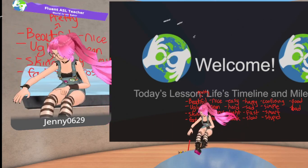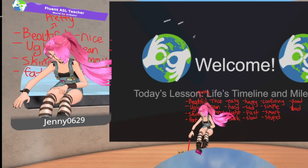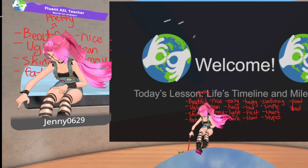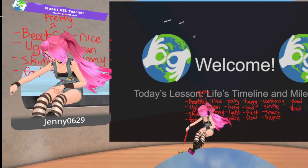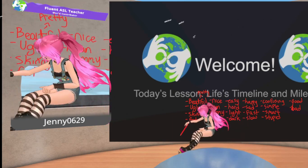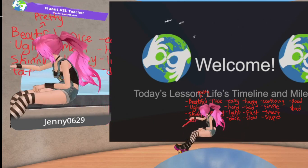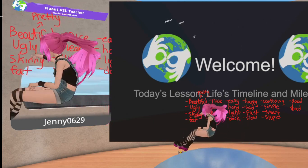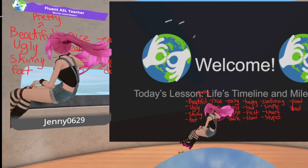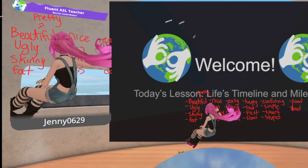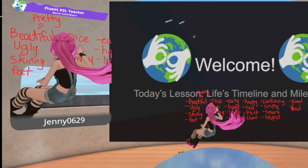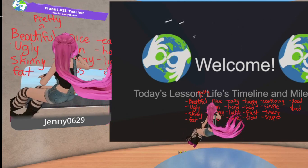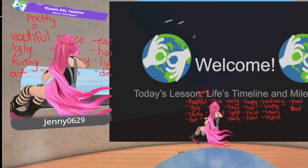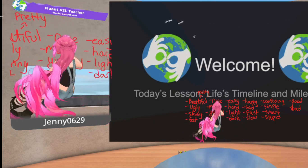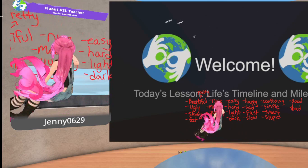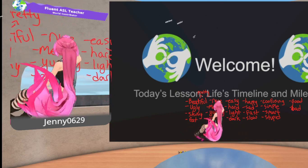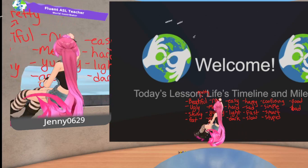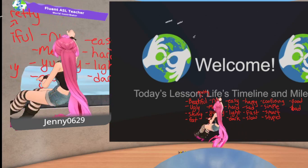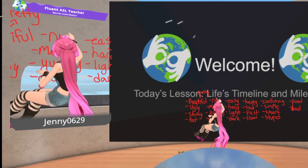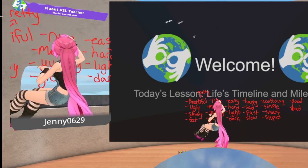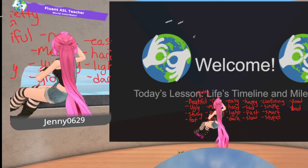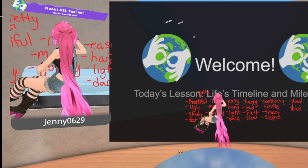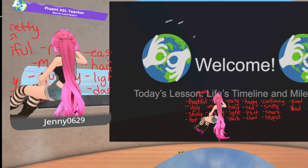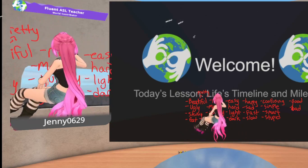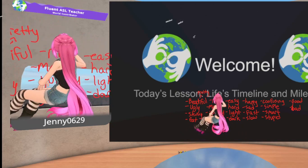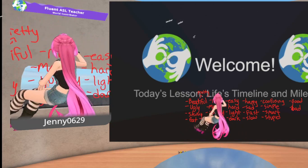going to write that is not the same